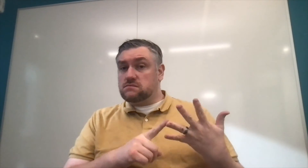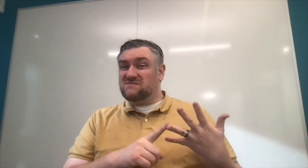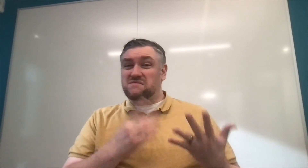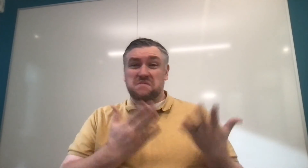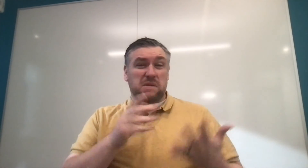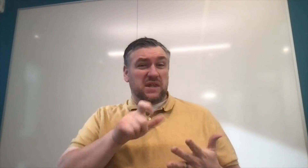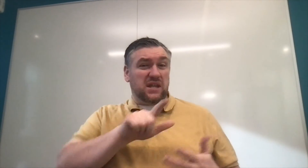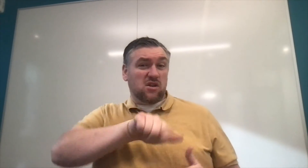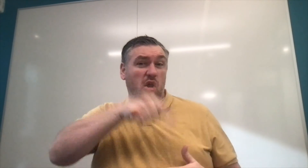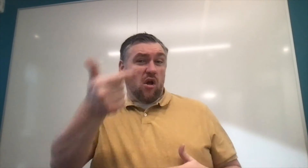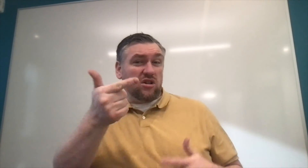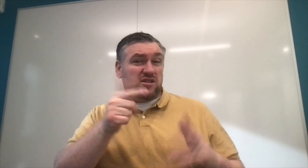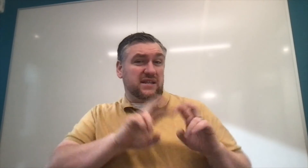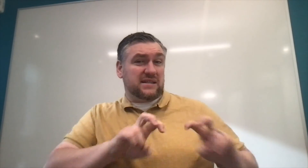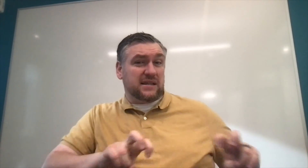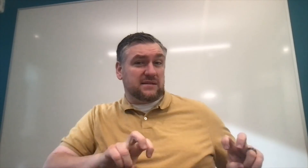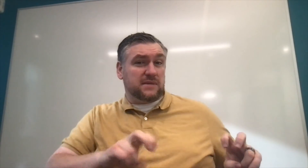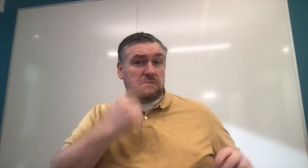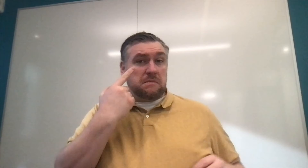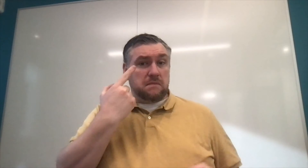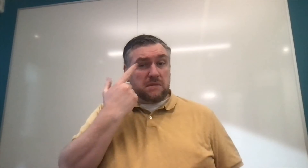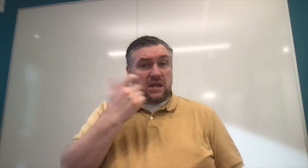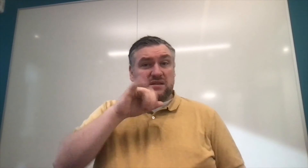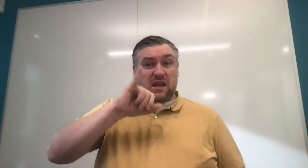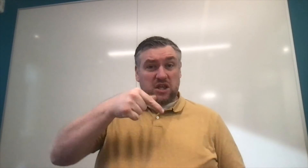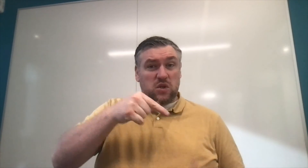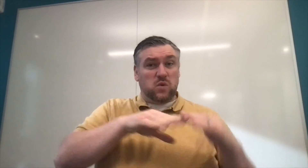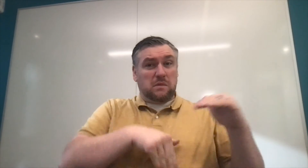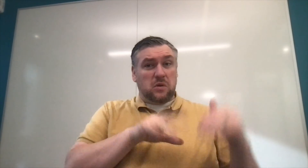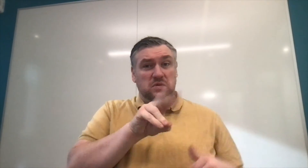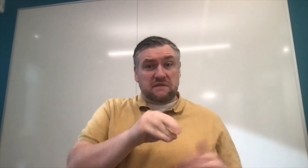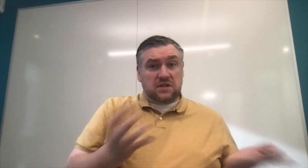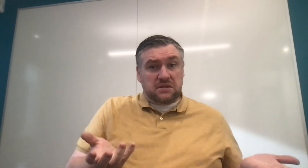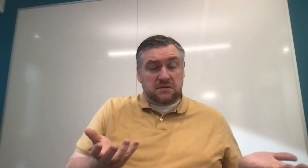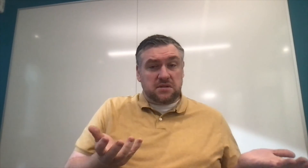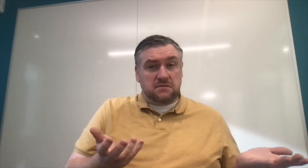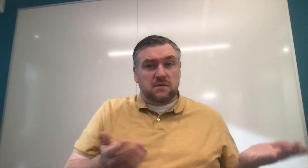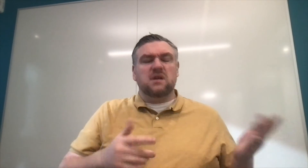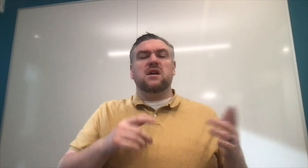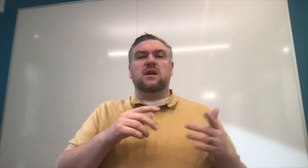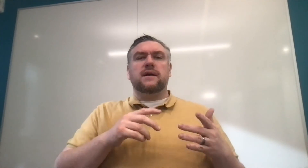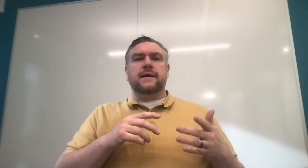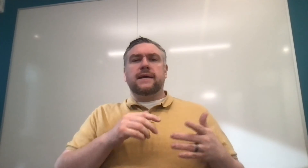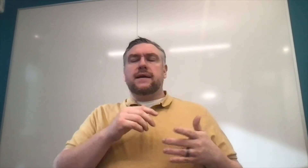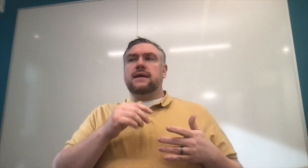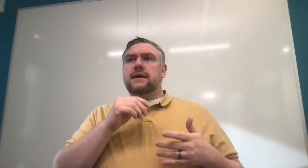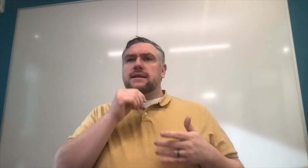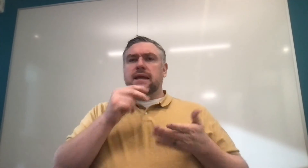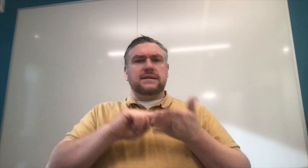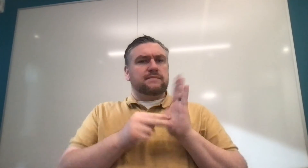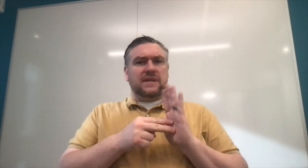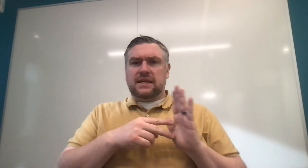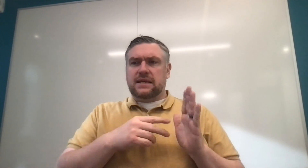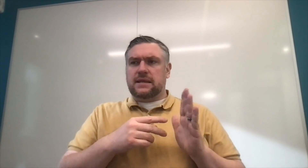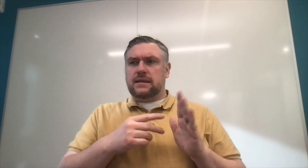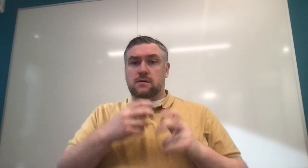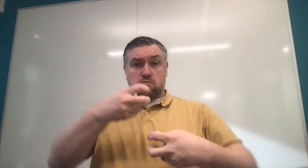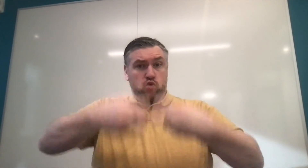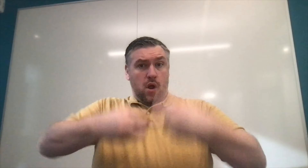goals. Maybe the student needs the alternate assessment because of their IQ below 70. Now, it